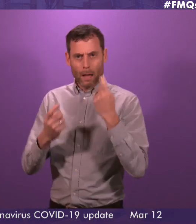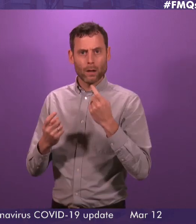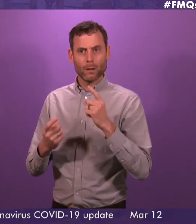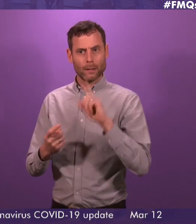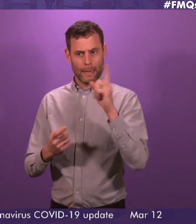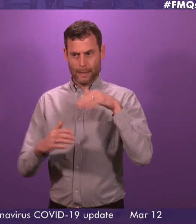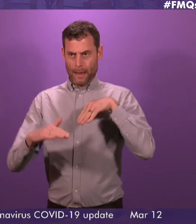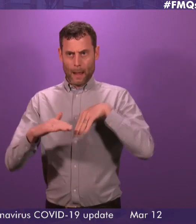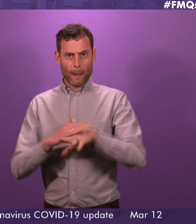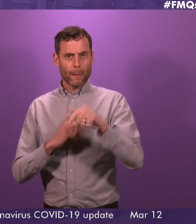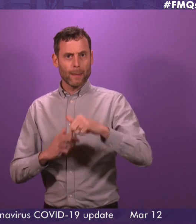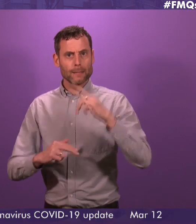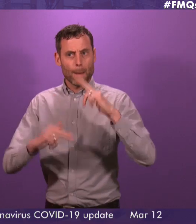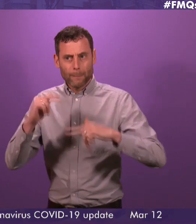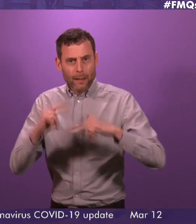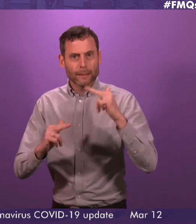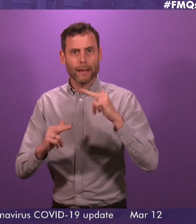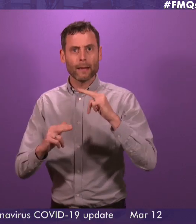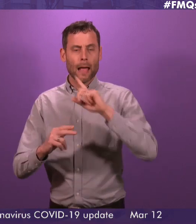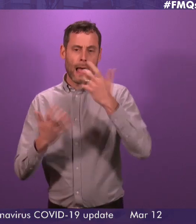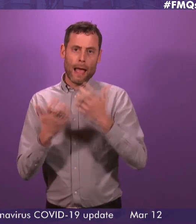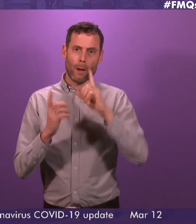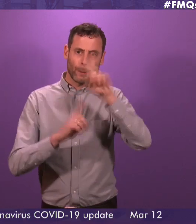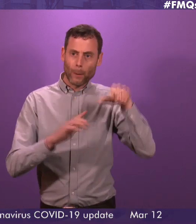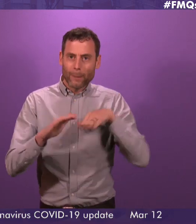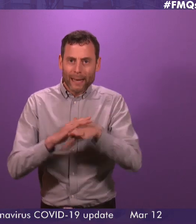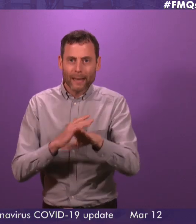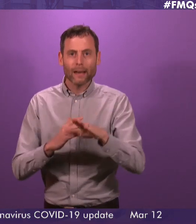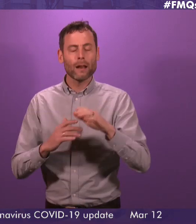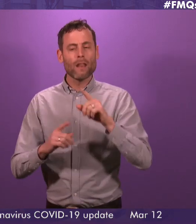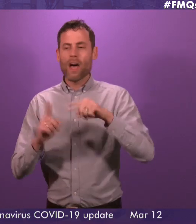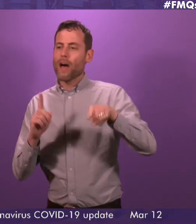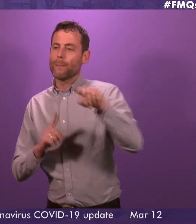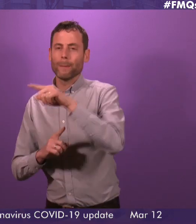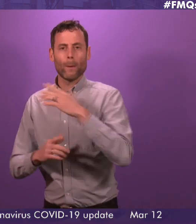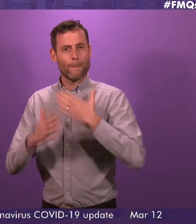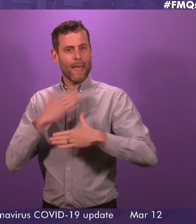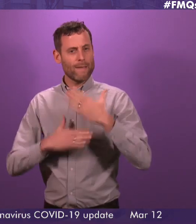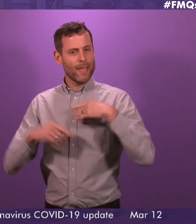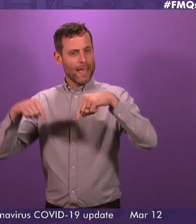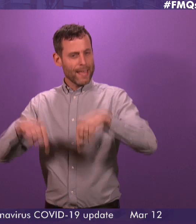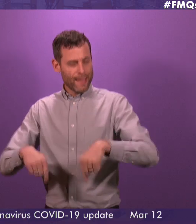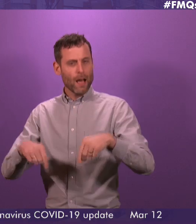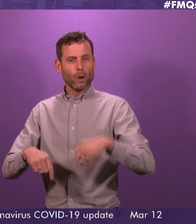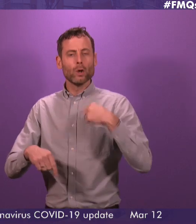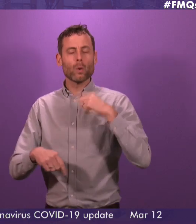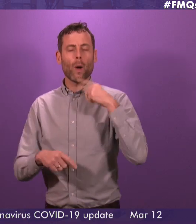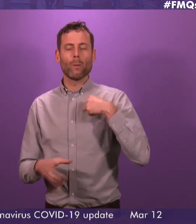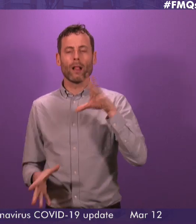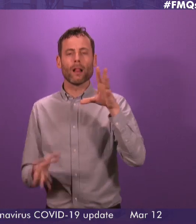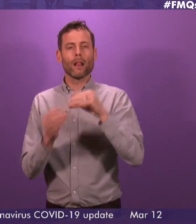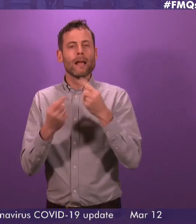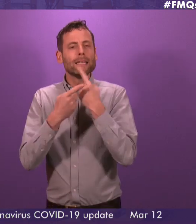visitors' access, and about the behaviour of staff at their local office. Can I suggest that I will make a very short statement? The corporate body met